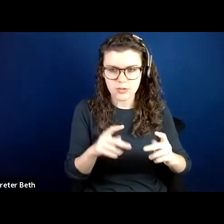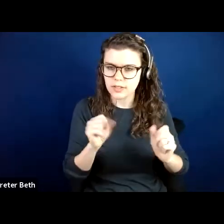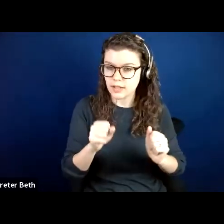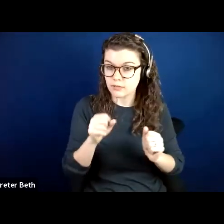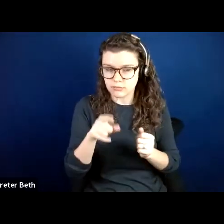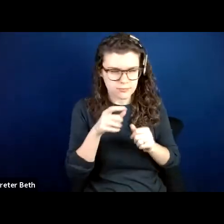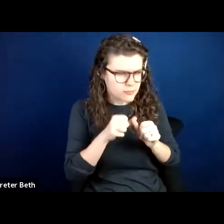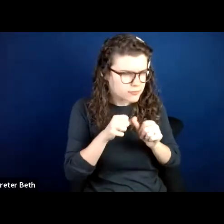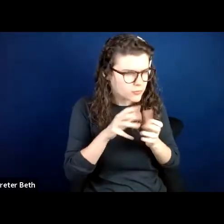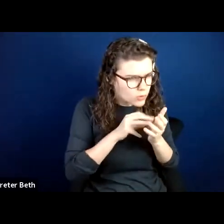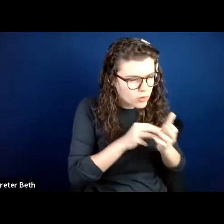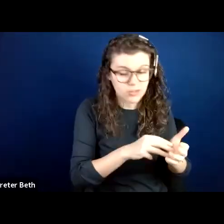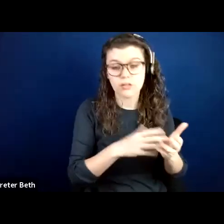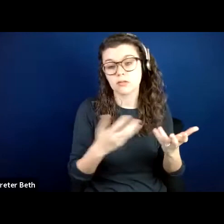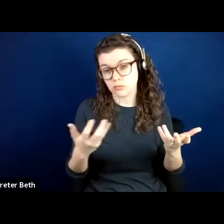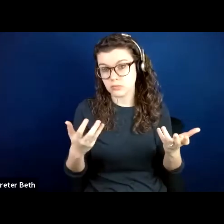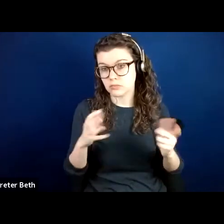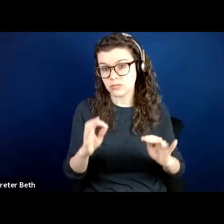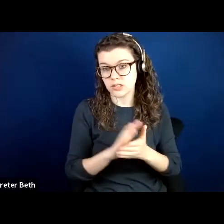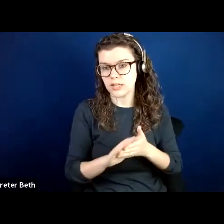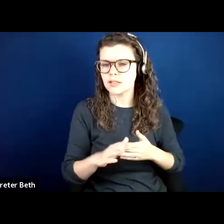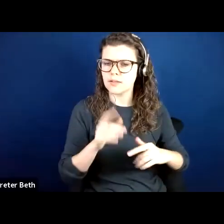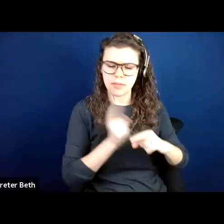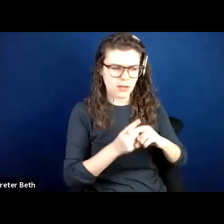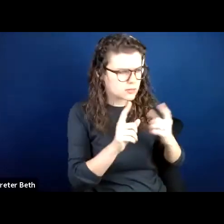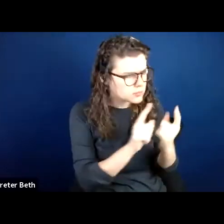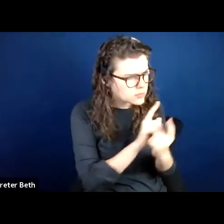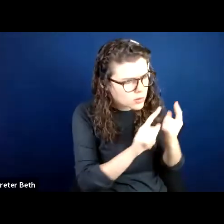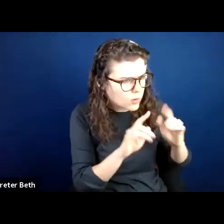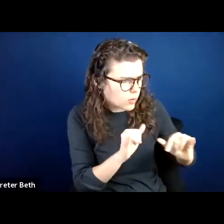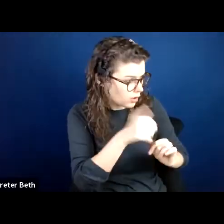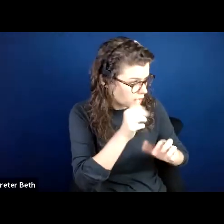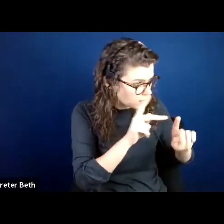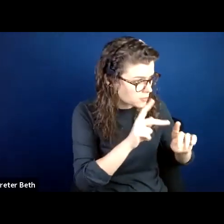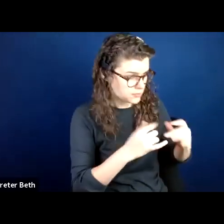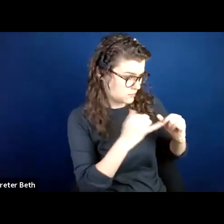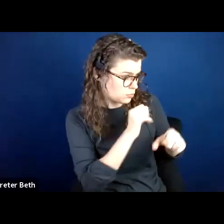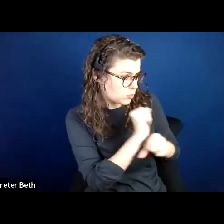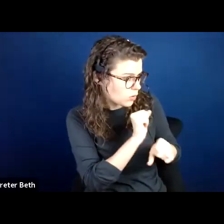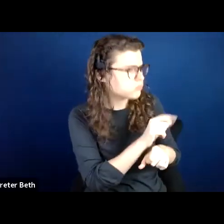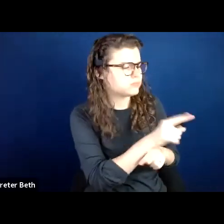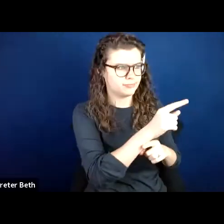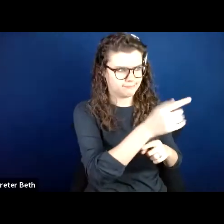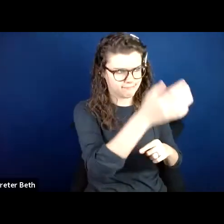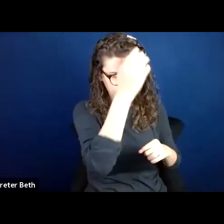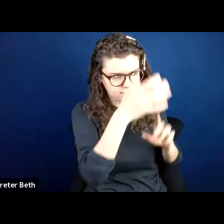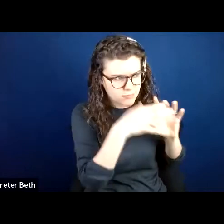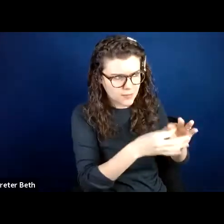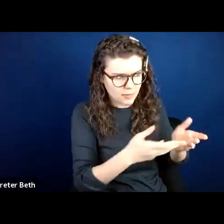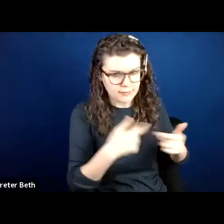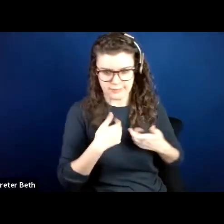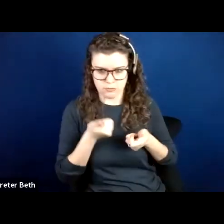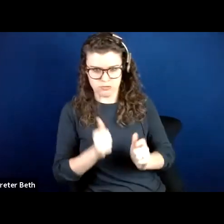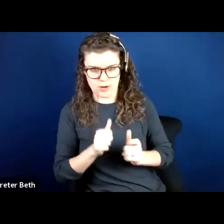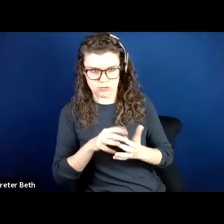education, but also to get in contact with other people who do the work that you do, who are knowledgeable about the things that you're trying to